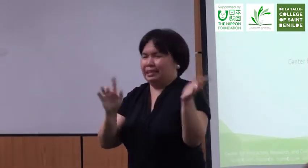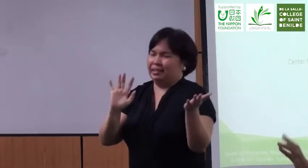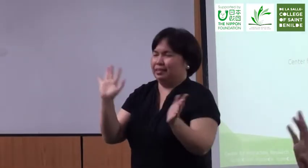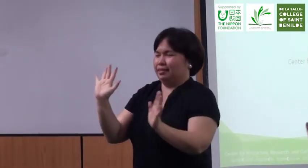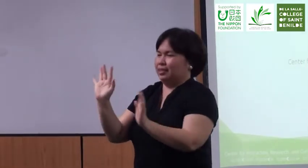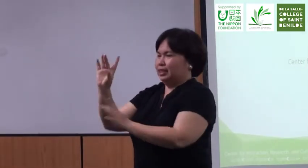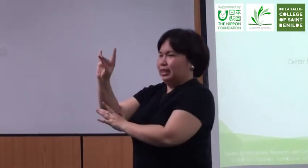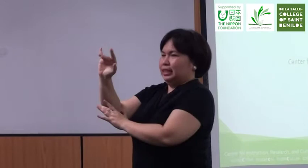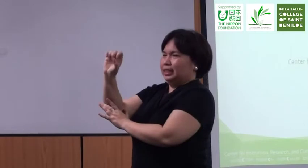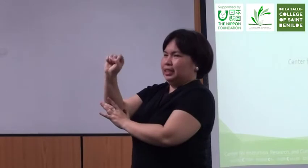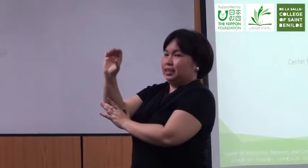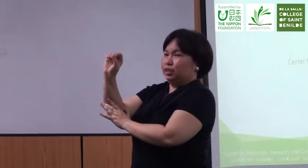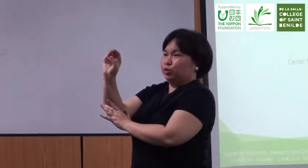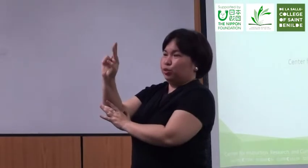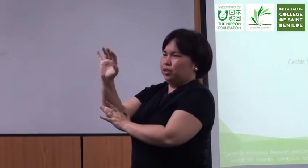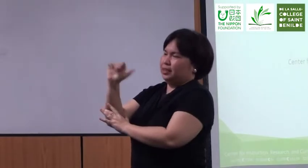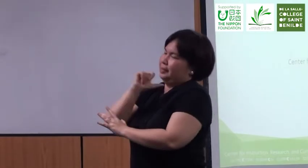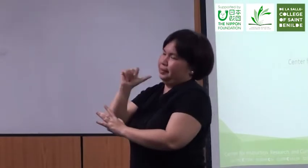large files,